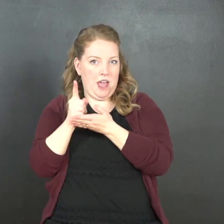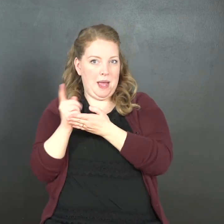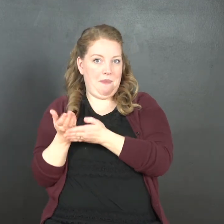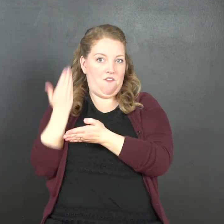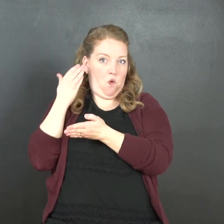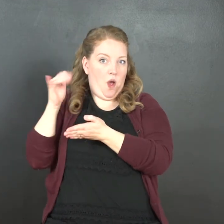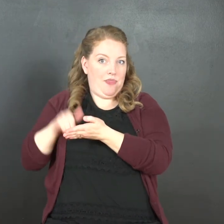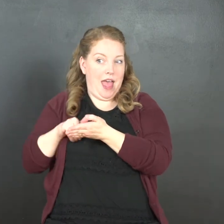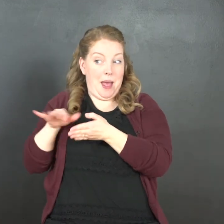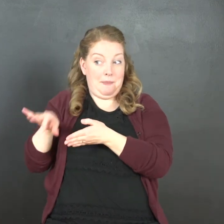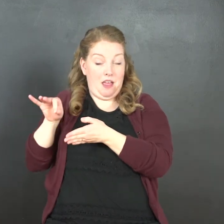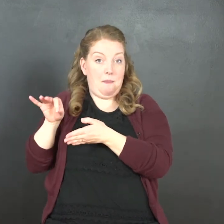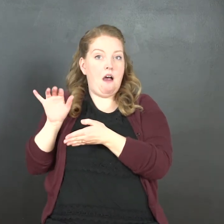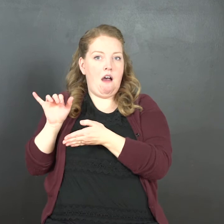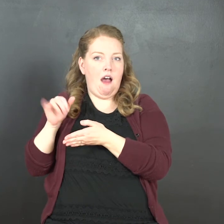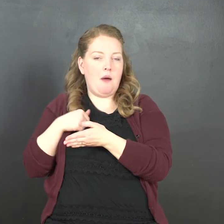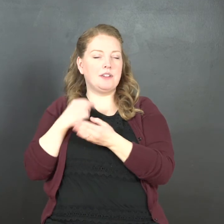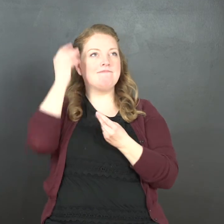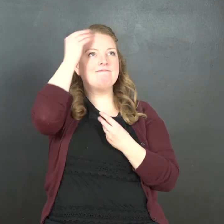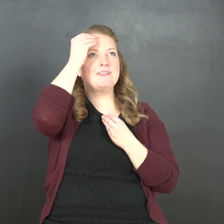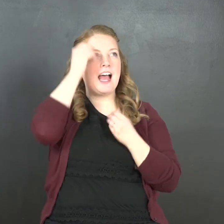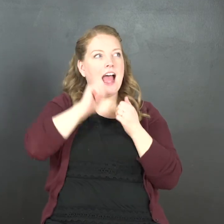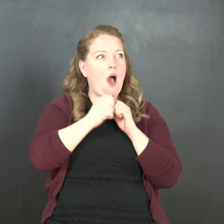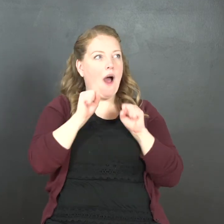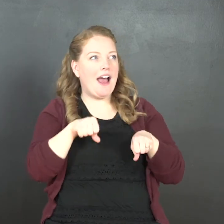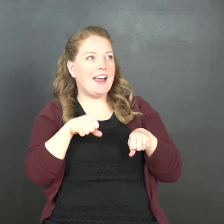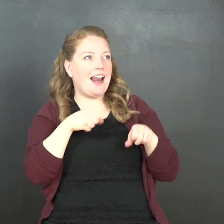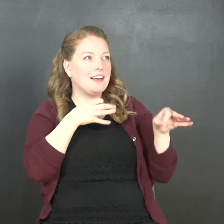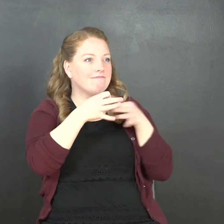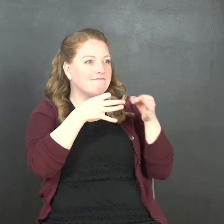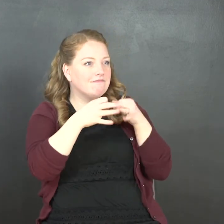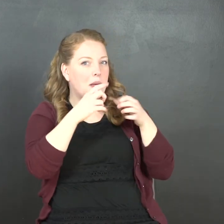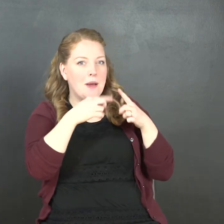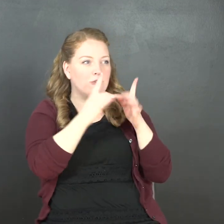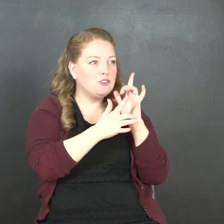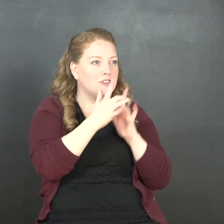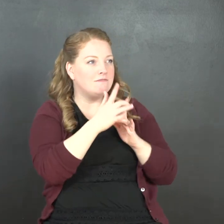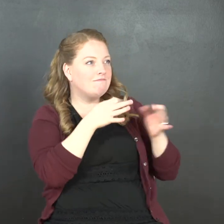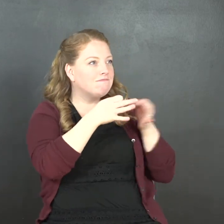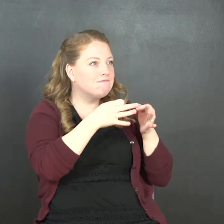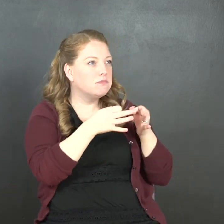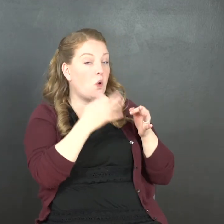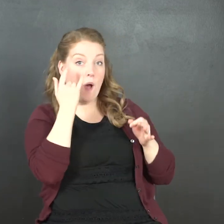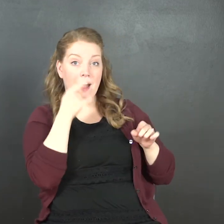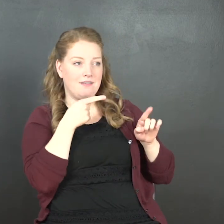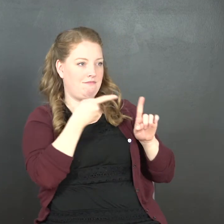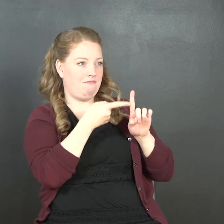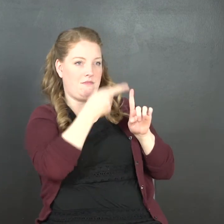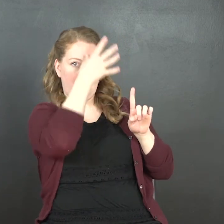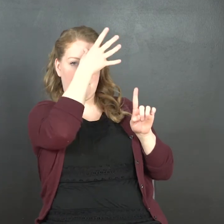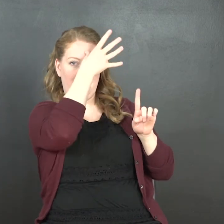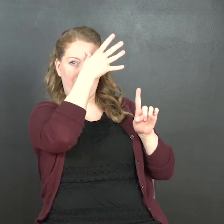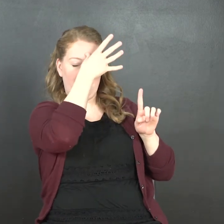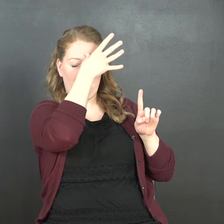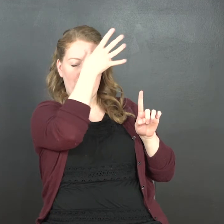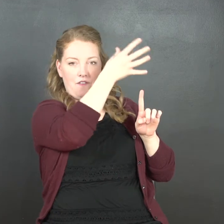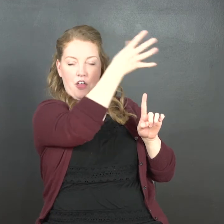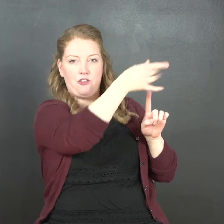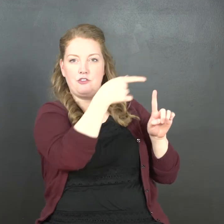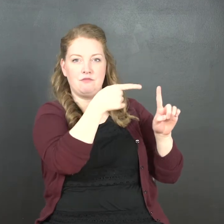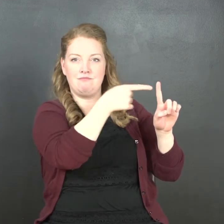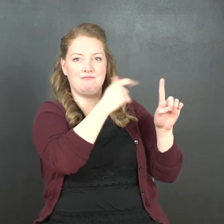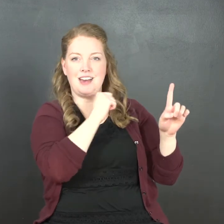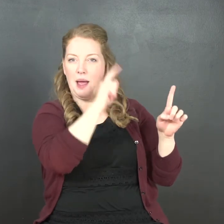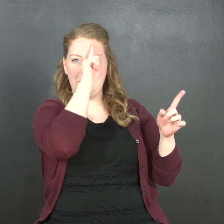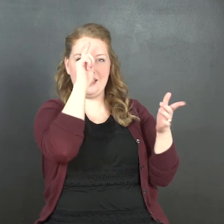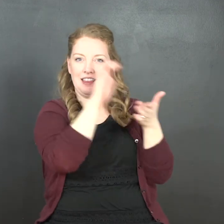much the entire week planning a conversation that I was going to have with my papa, because my grandfather didn't know Christ. He wasn't